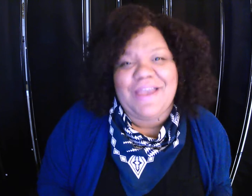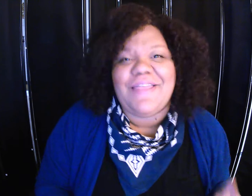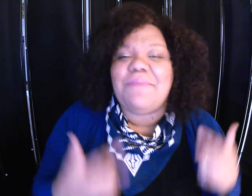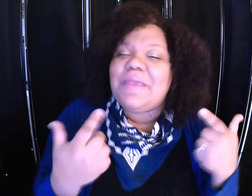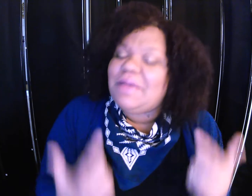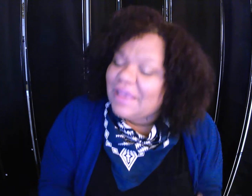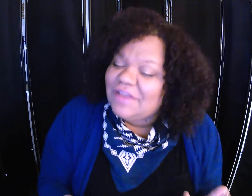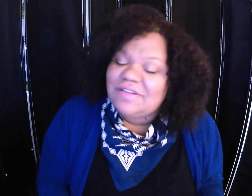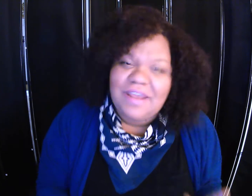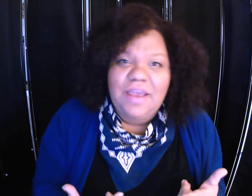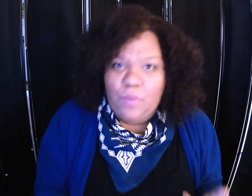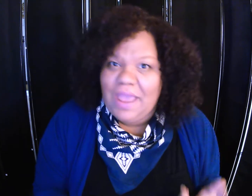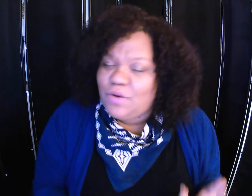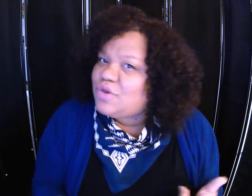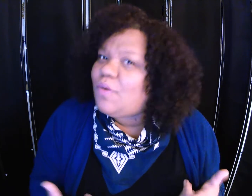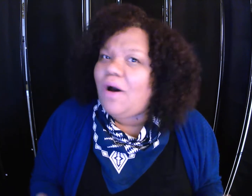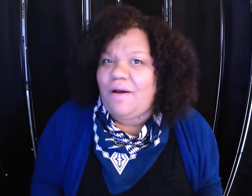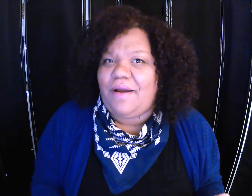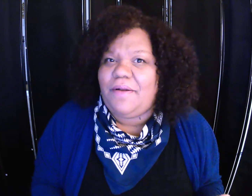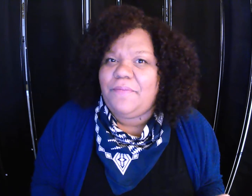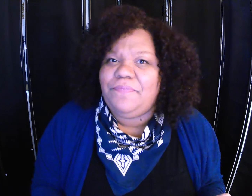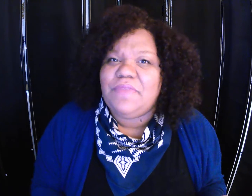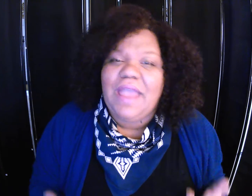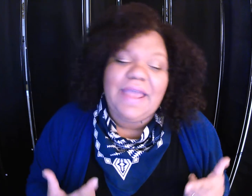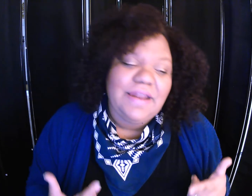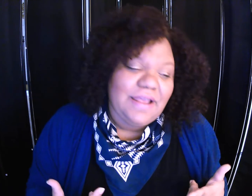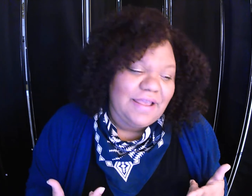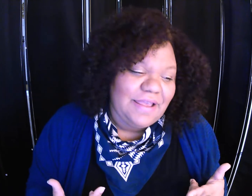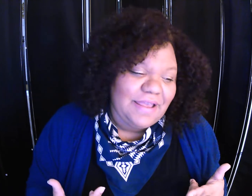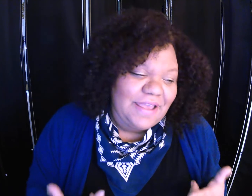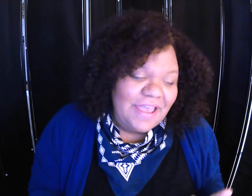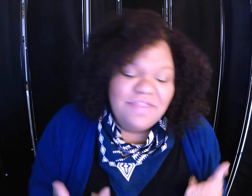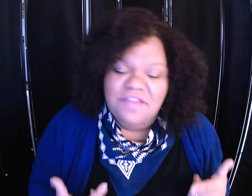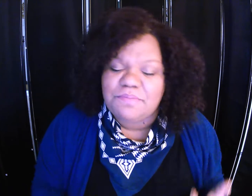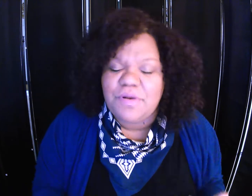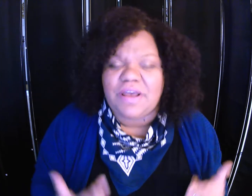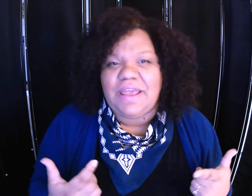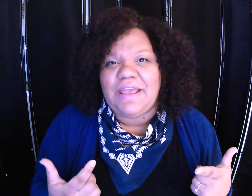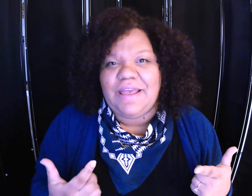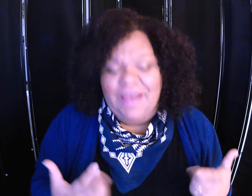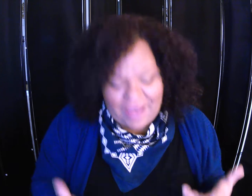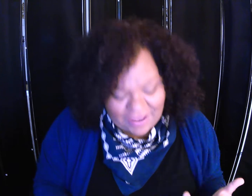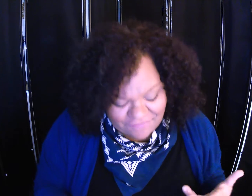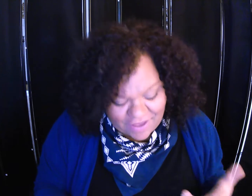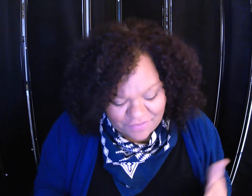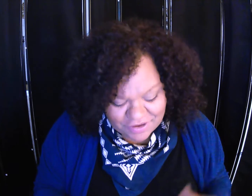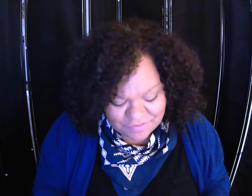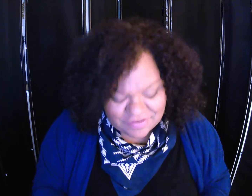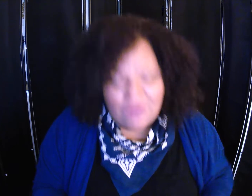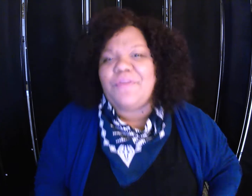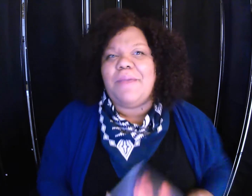They begin to take away who you are. And in this book, I found that it was not only